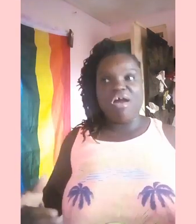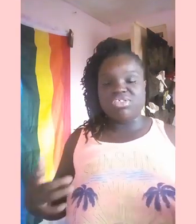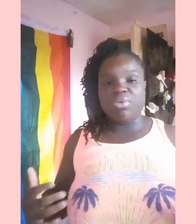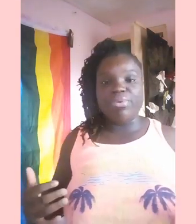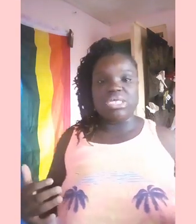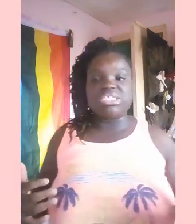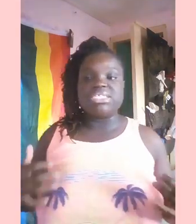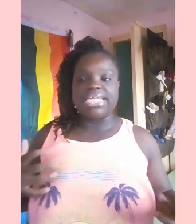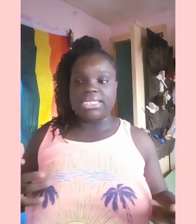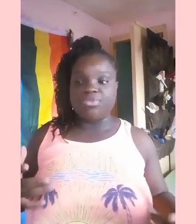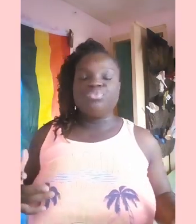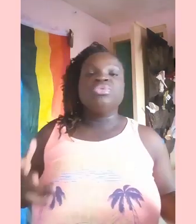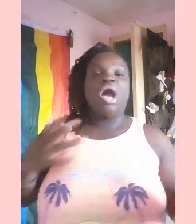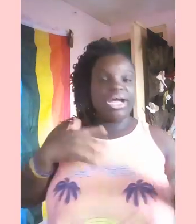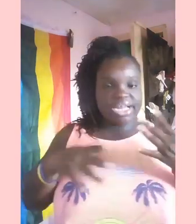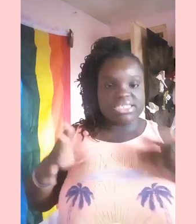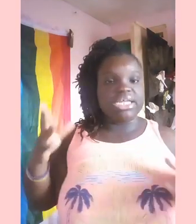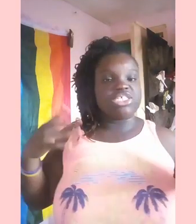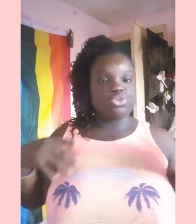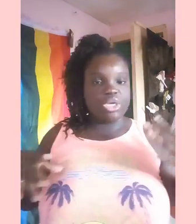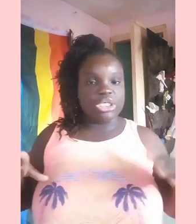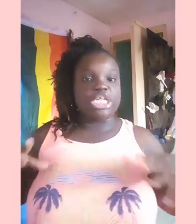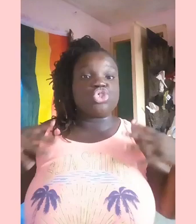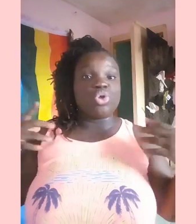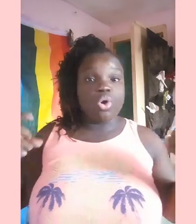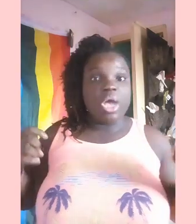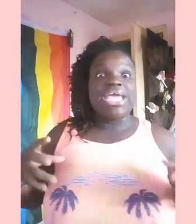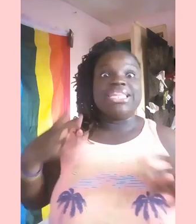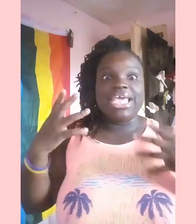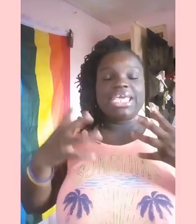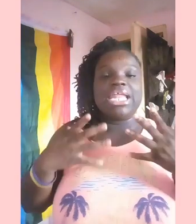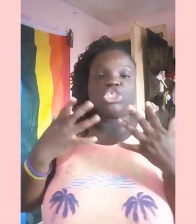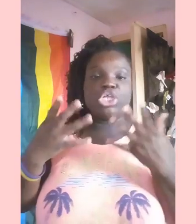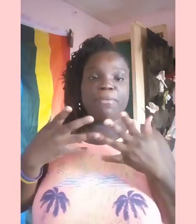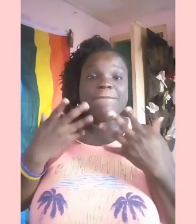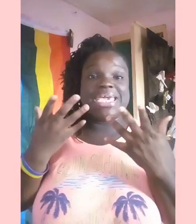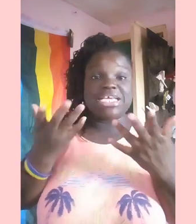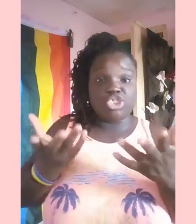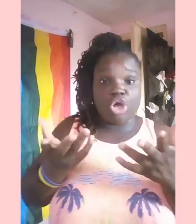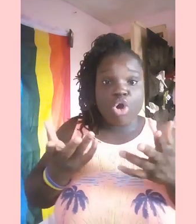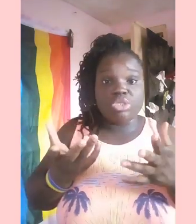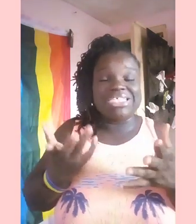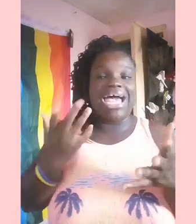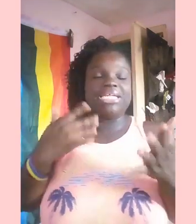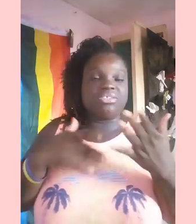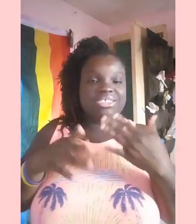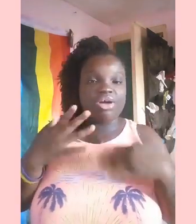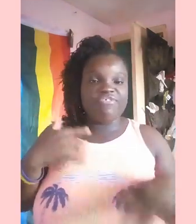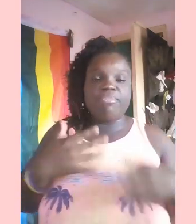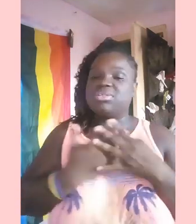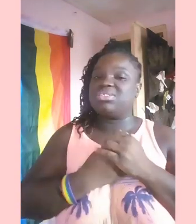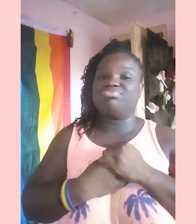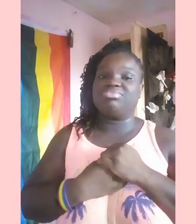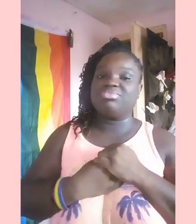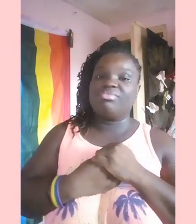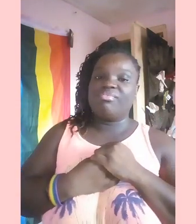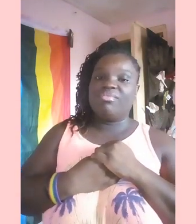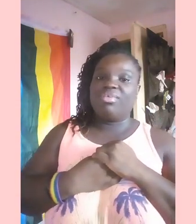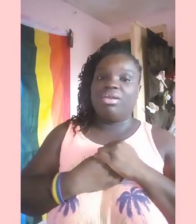some persons that understand the situation, and so they can actually make sounds and stuff, but